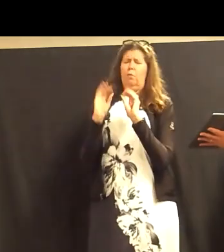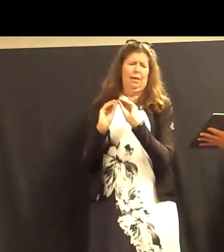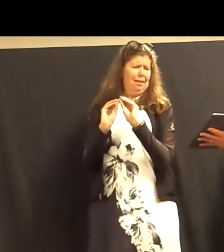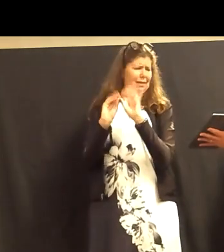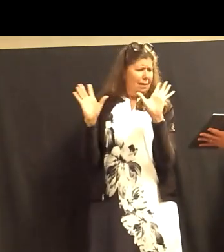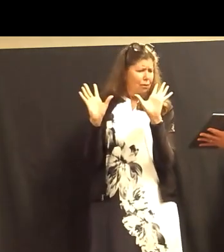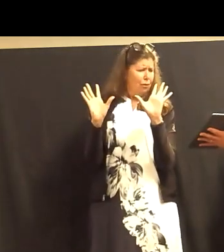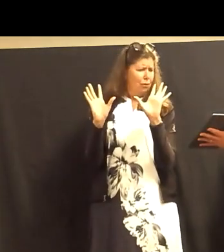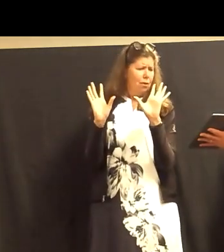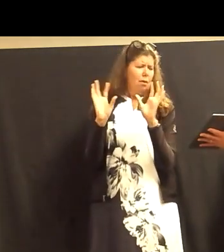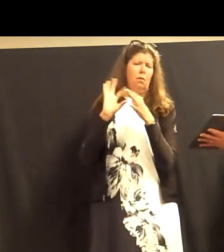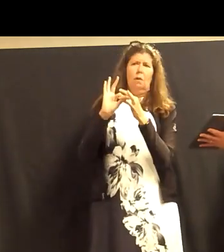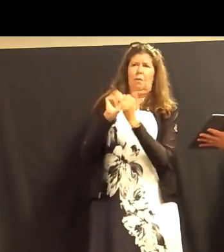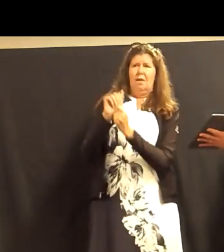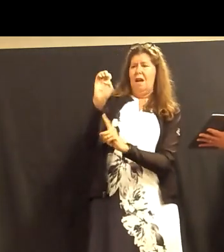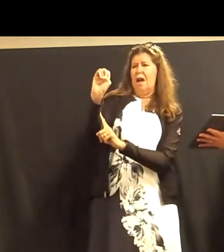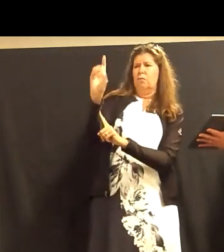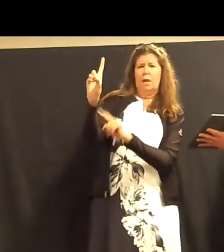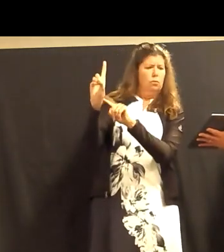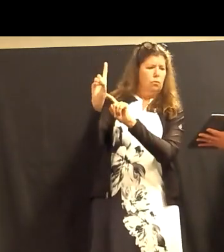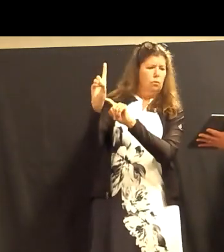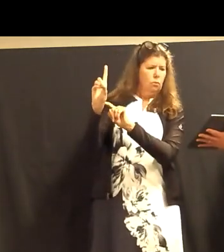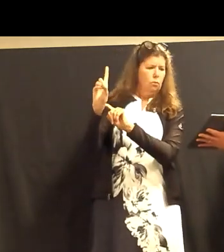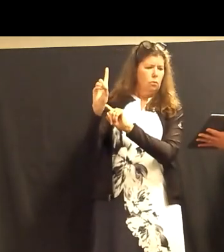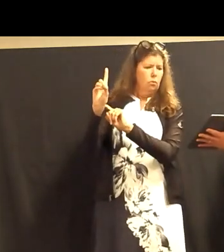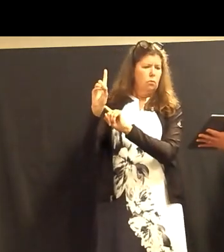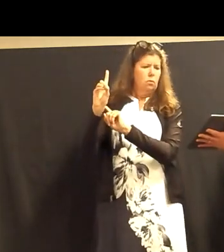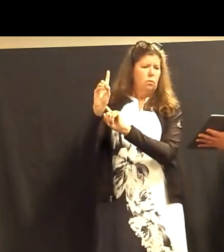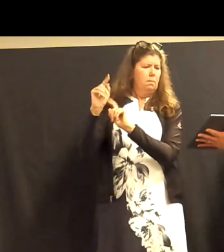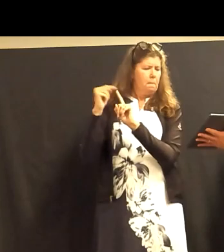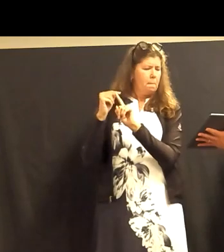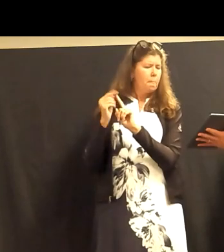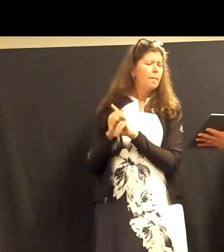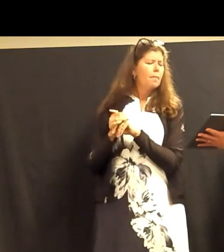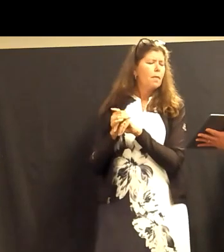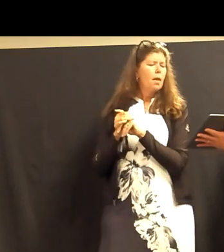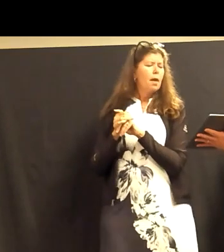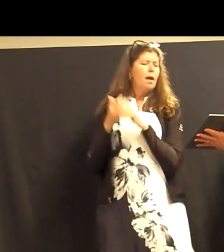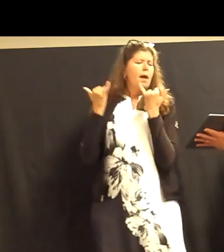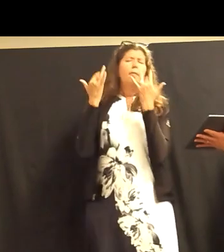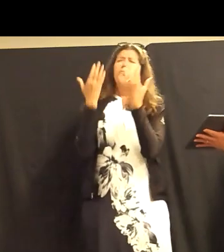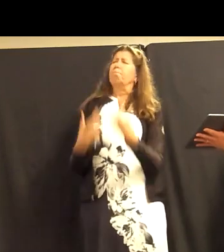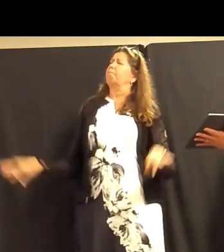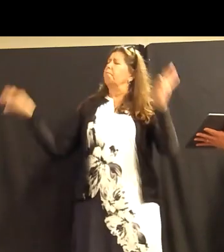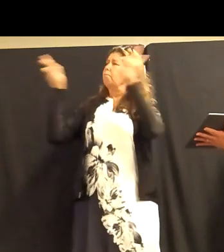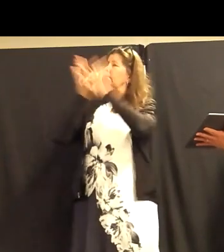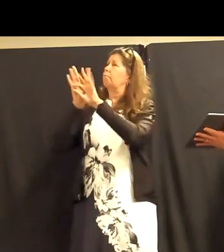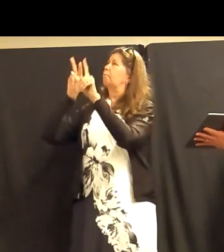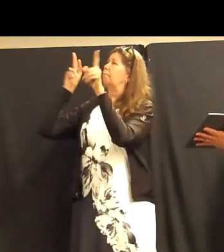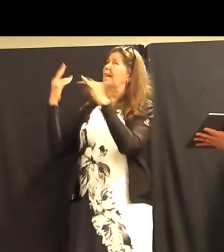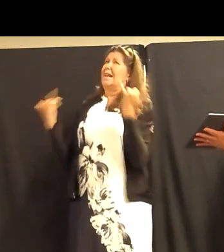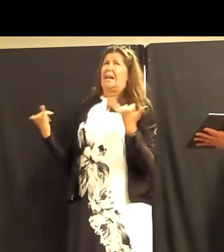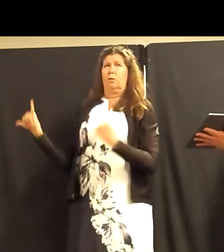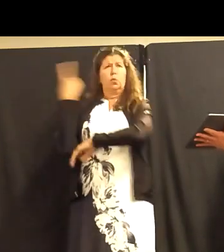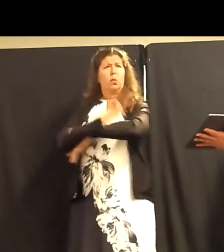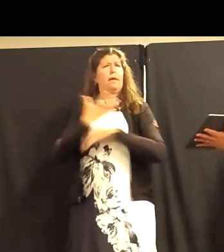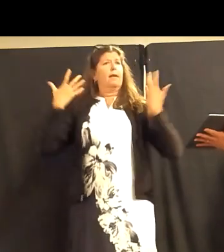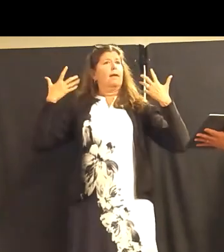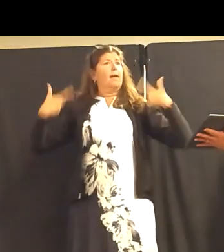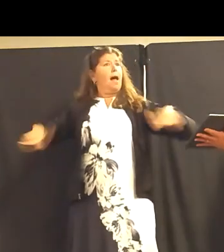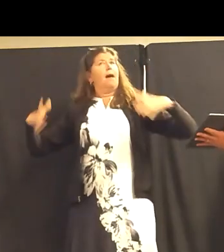difference. A piece I'd like to clarify when we think about the education piece.